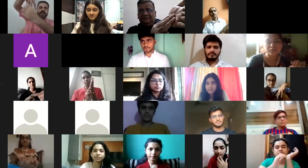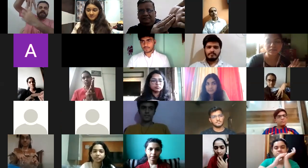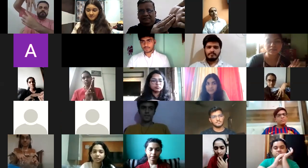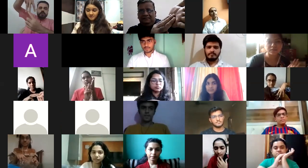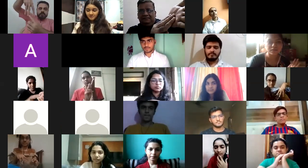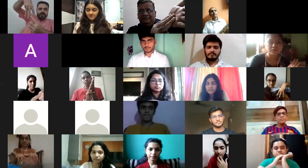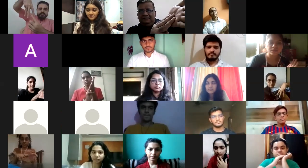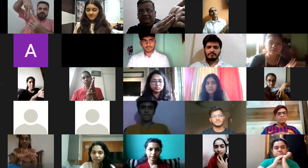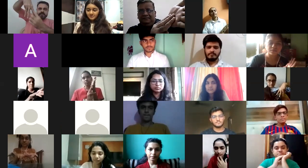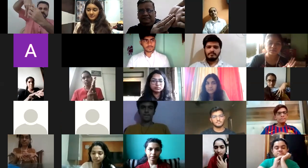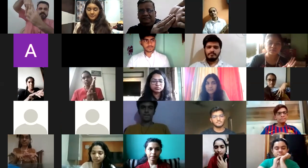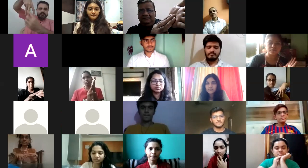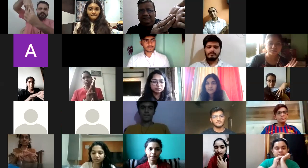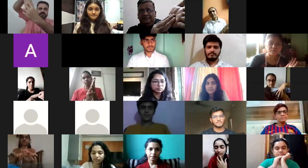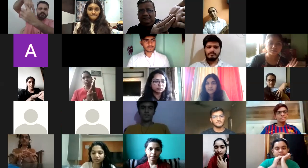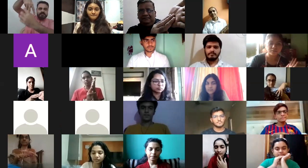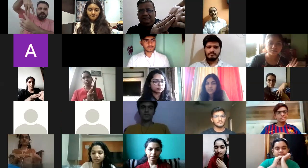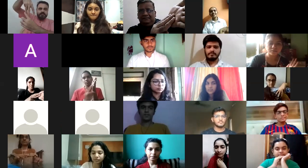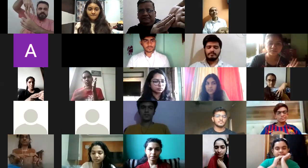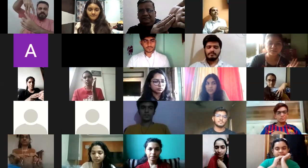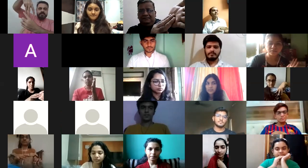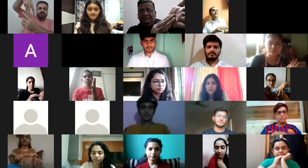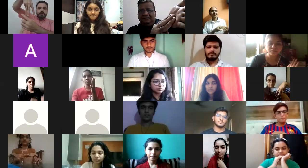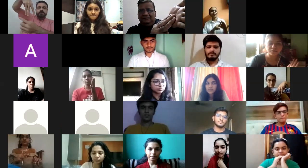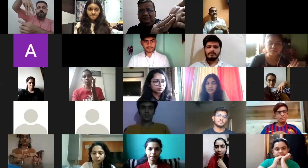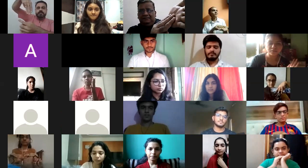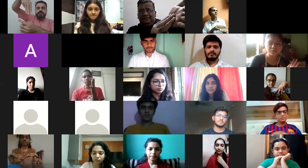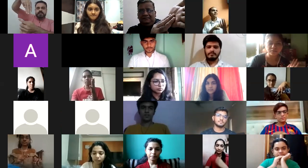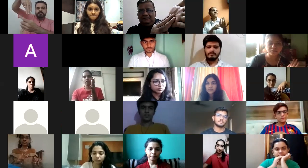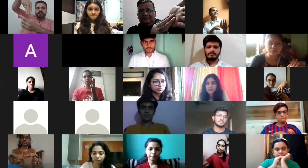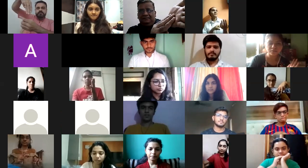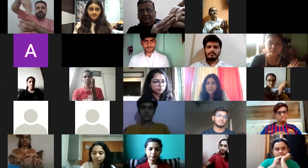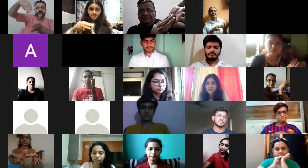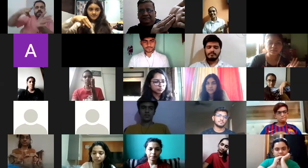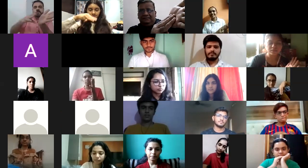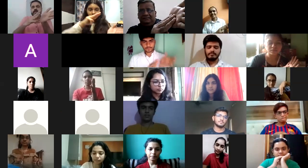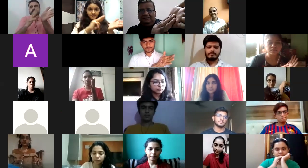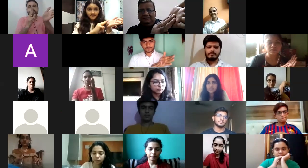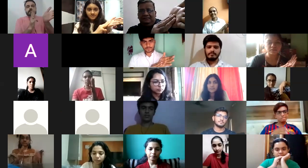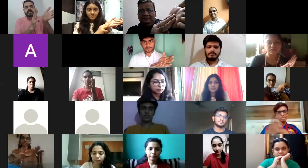would look like this, right? This is what M is. So all we are doing is just clubbing the fingers together and saying M.